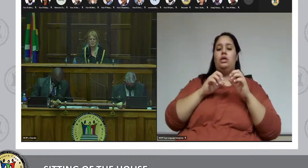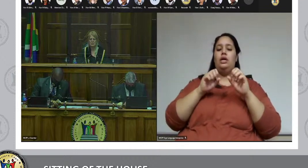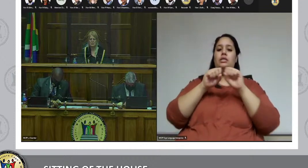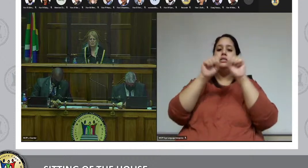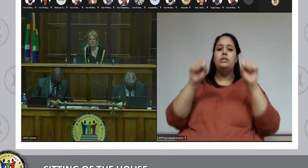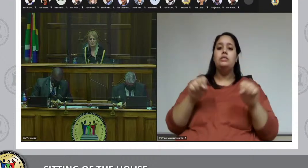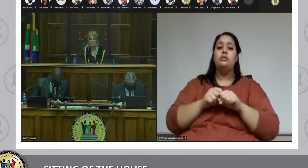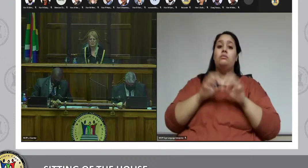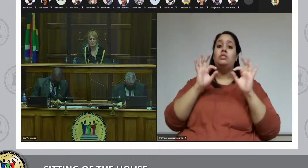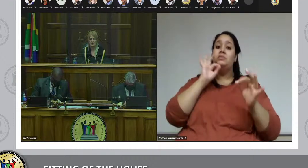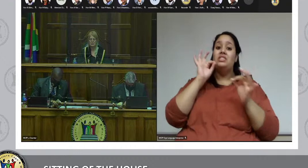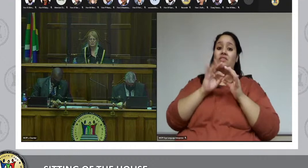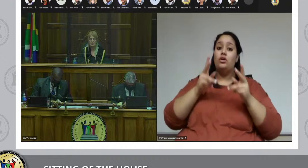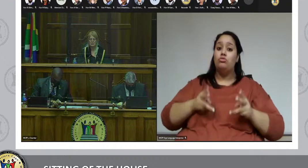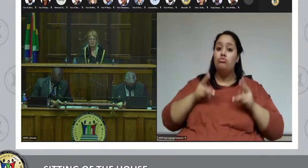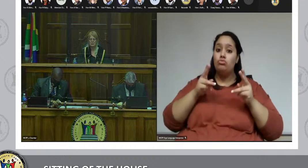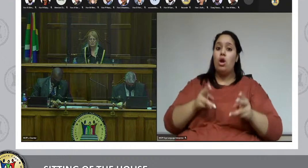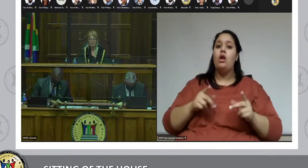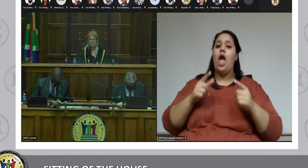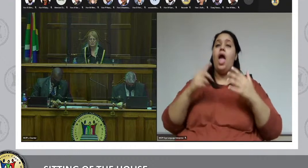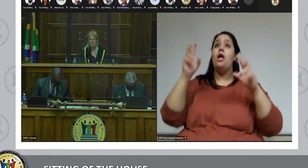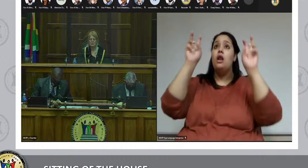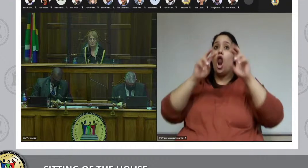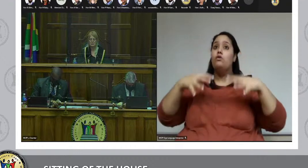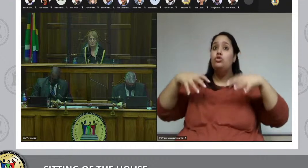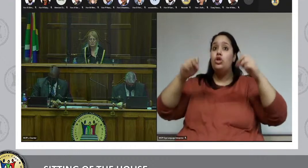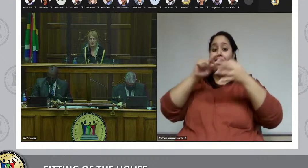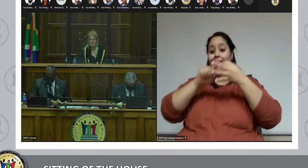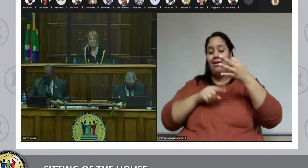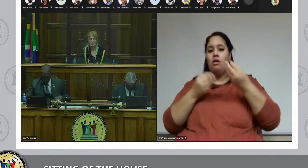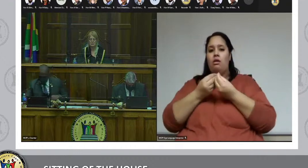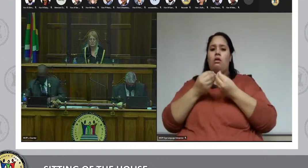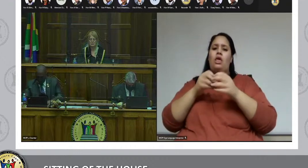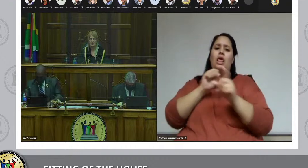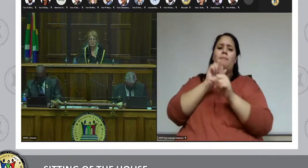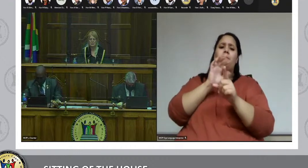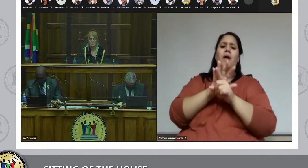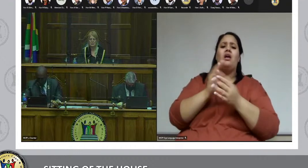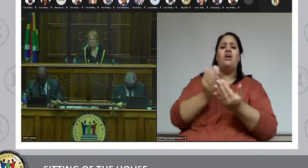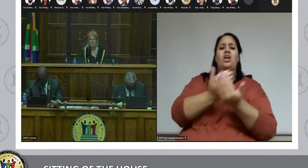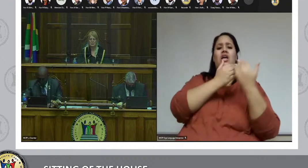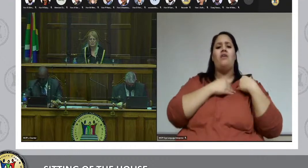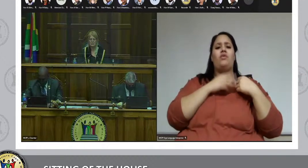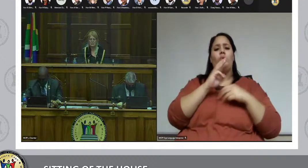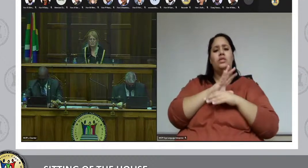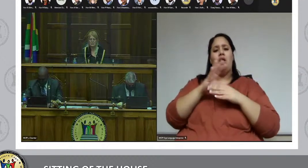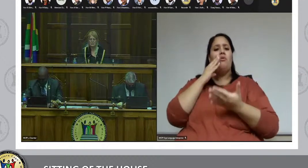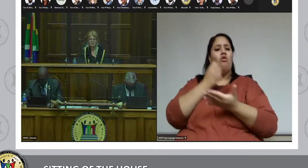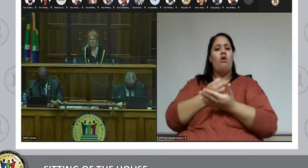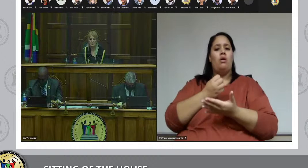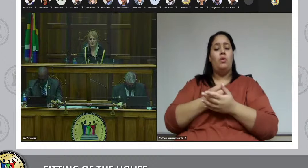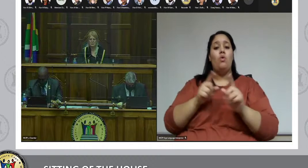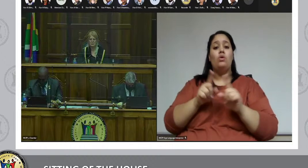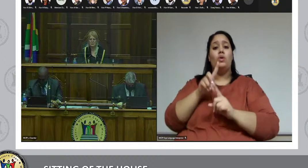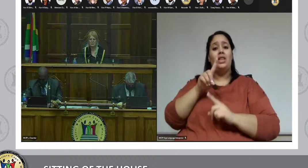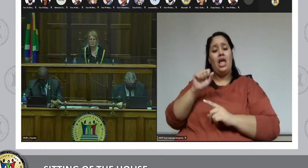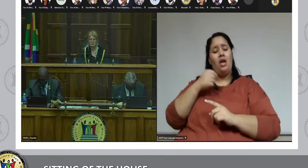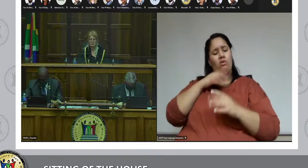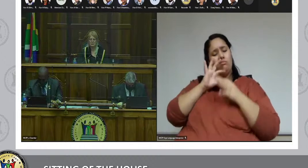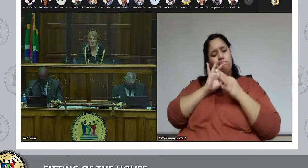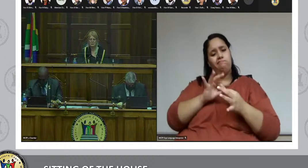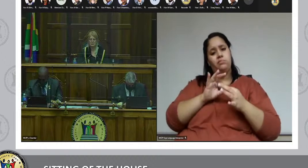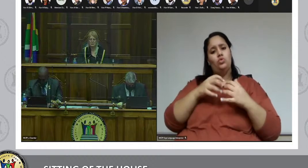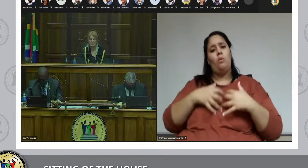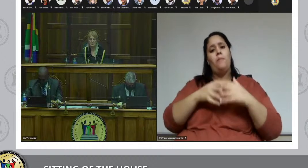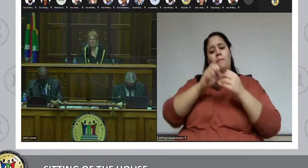load shedding, are obstacles that hinder the growth and recovery of the Western Cape economy. And the DA in the Western Cape remains committed to creating